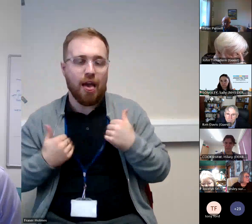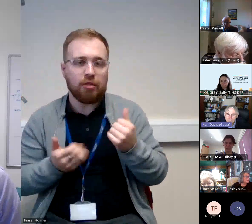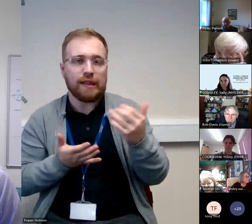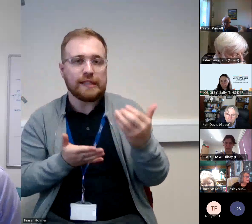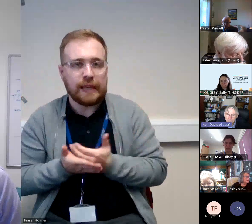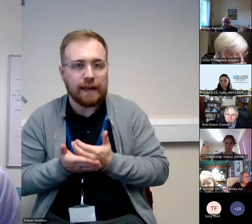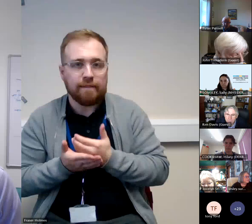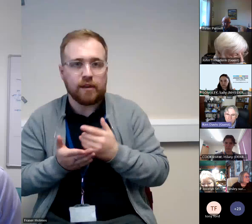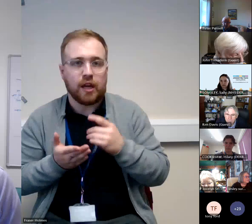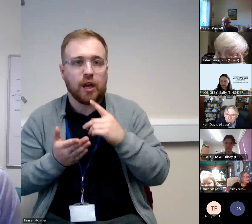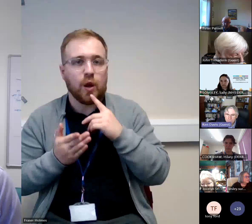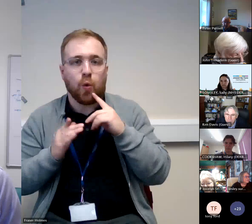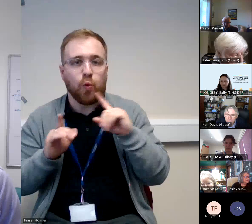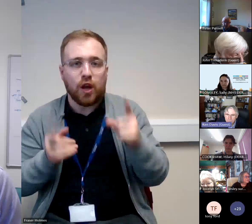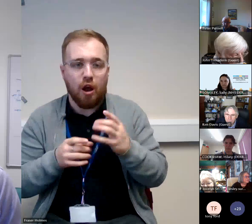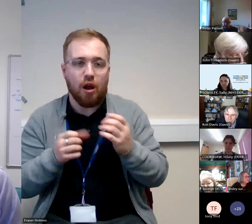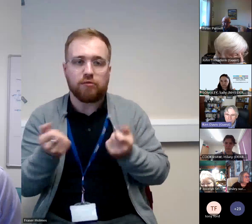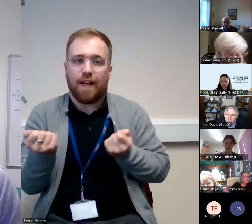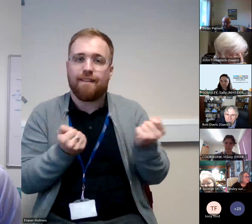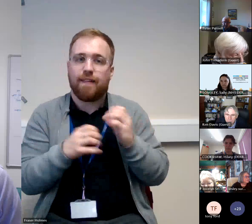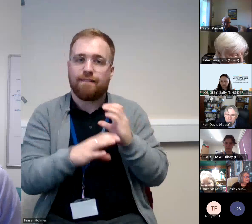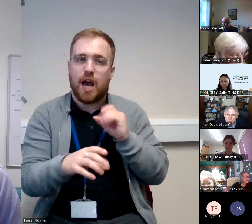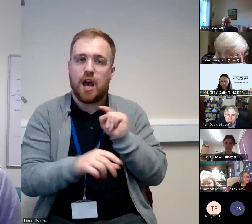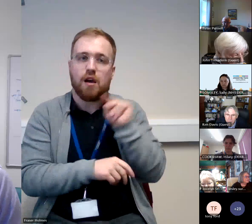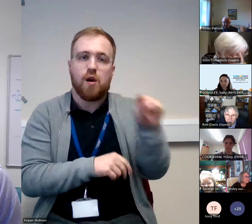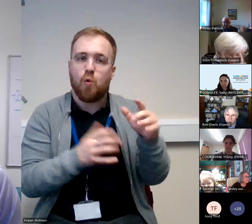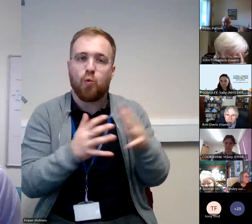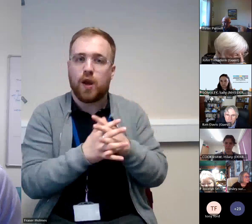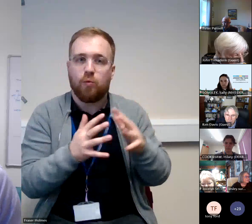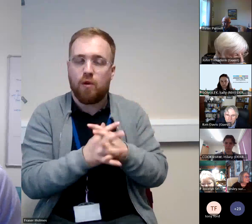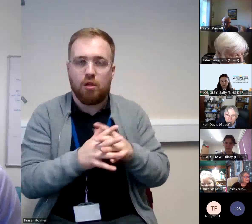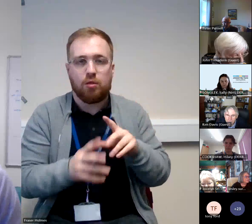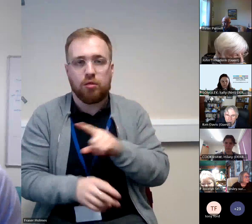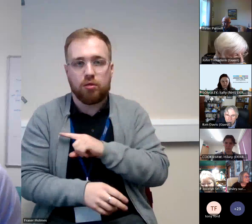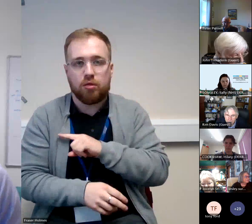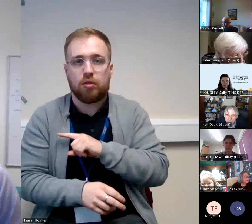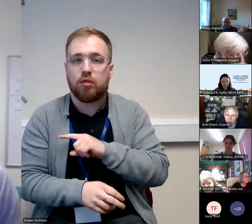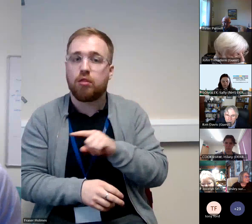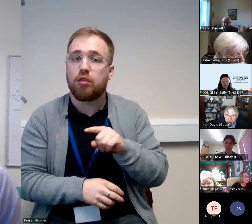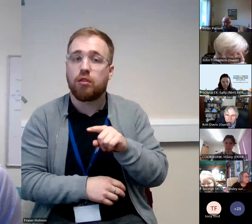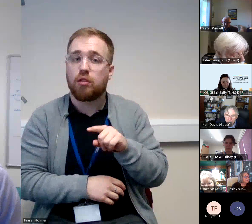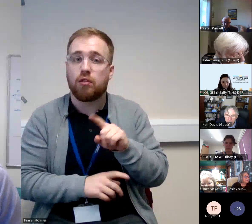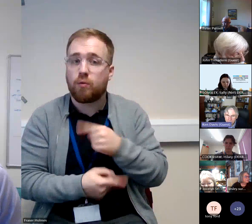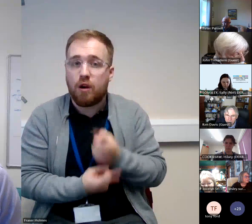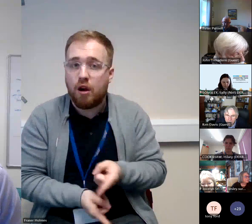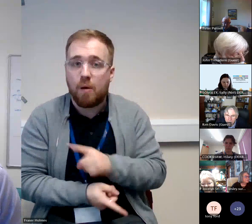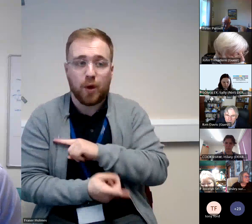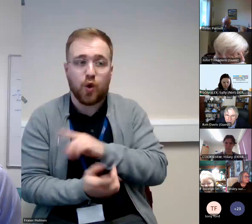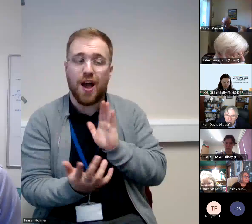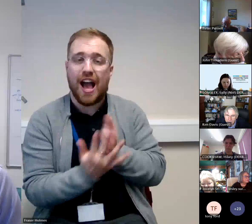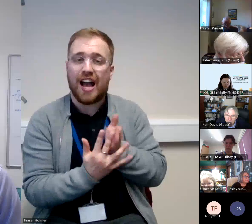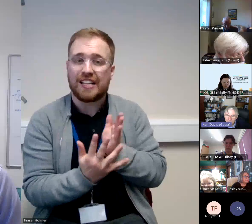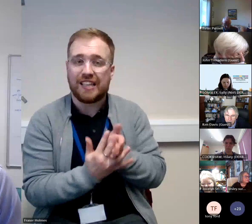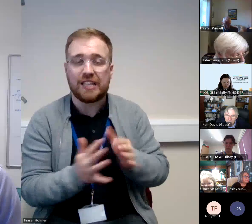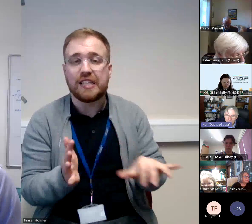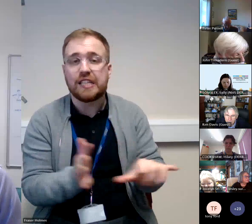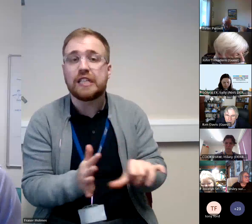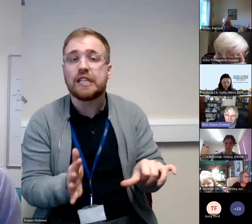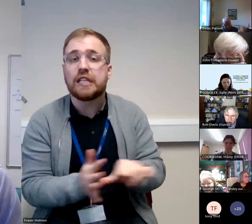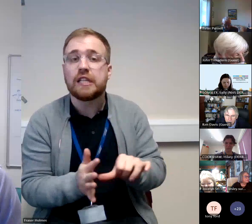get the vans onto site. And the reason for that was because of an access issue on